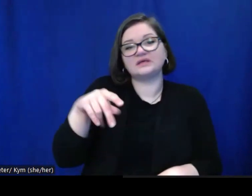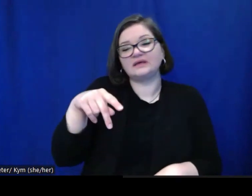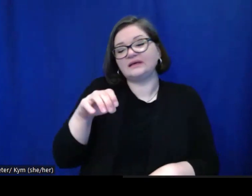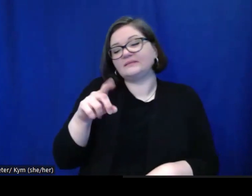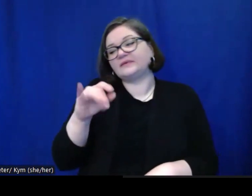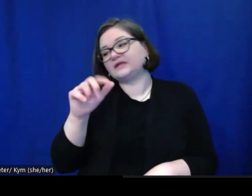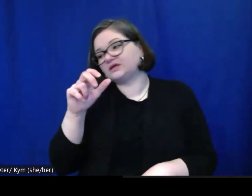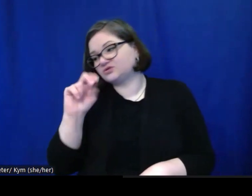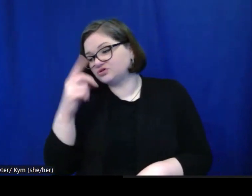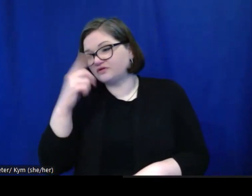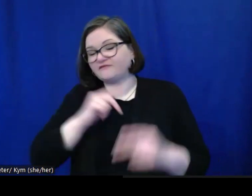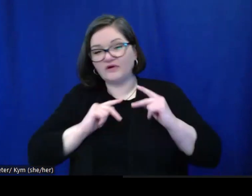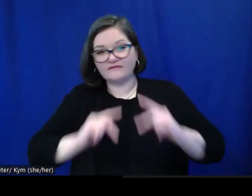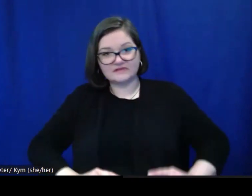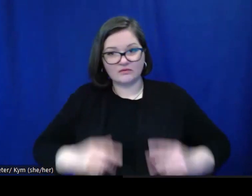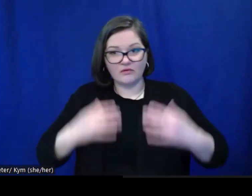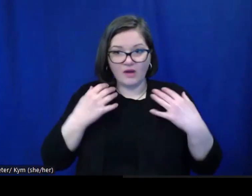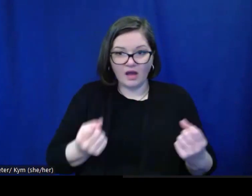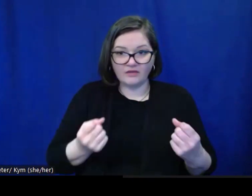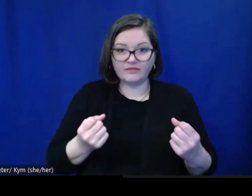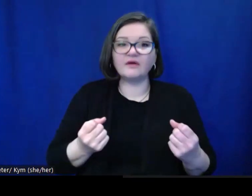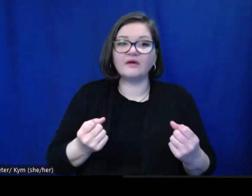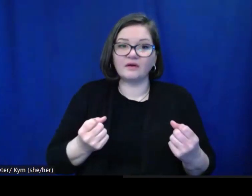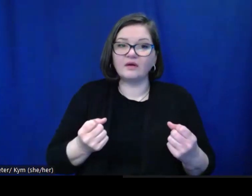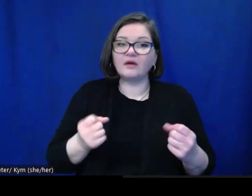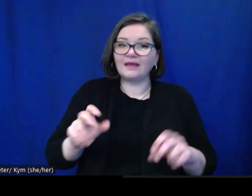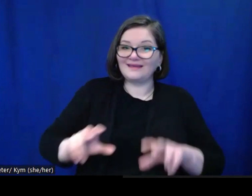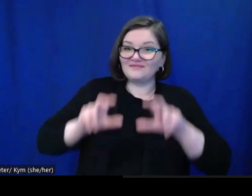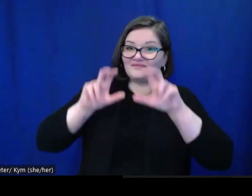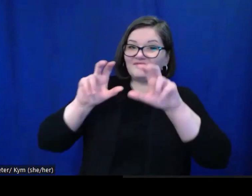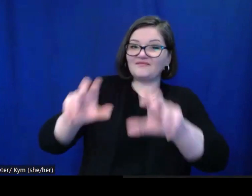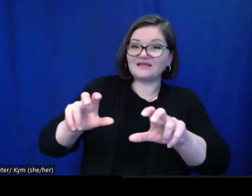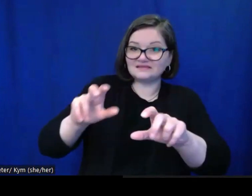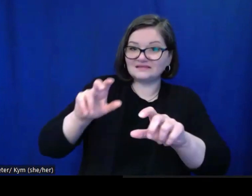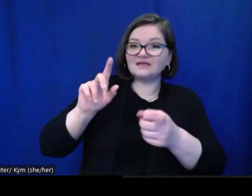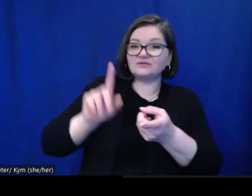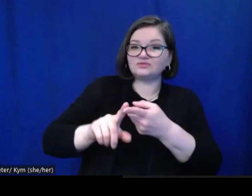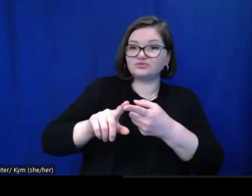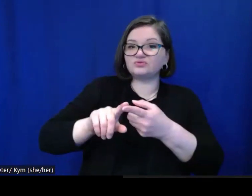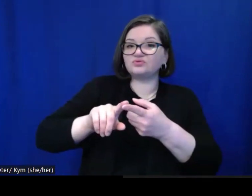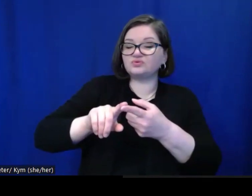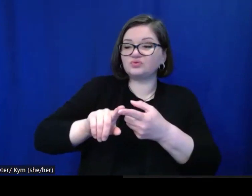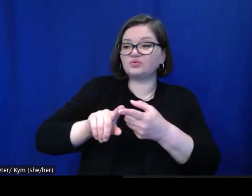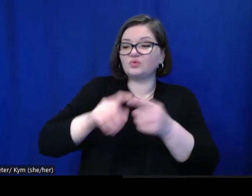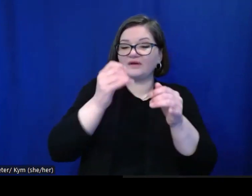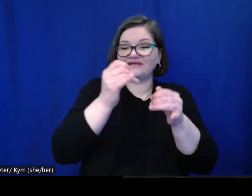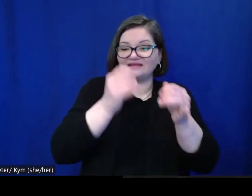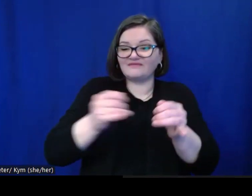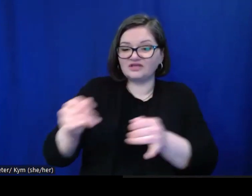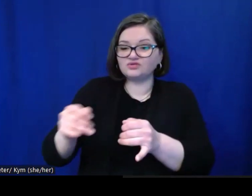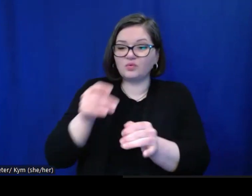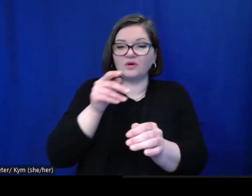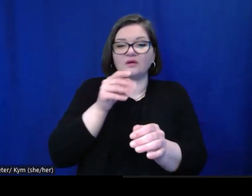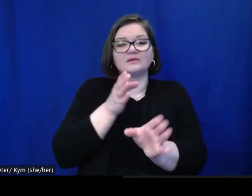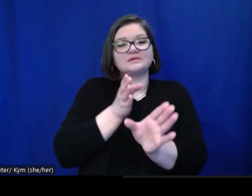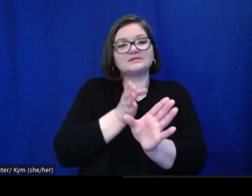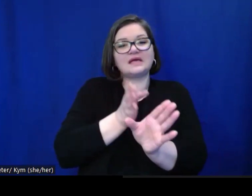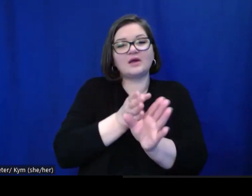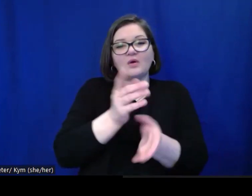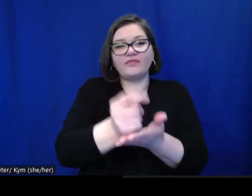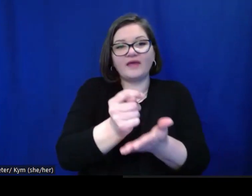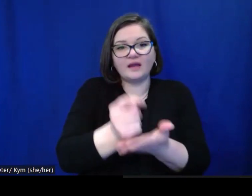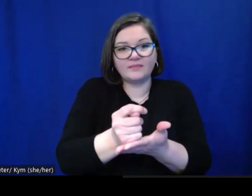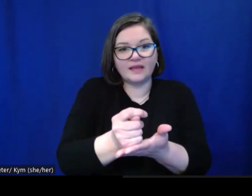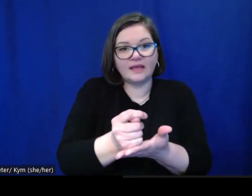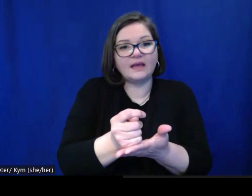pediatricians for the physical health, investing in individual psychotherapy, so forms of trauma-focused CBT, which